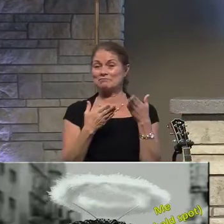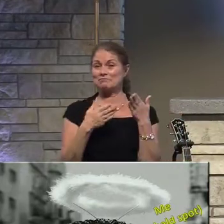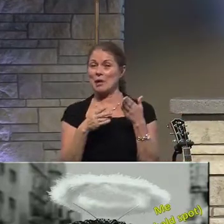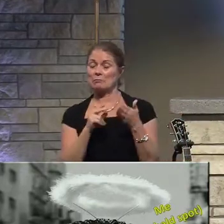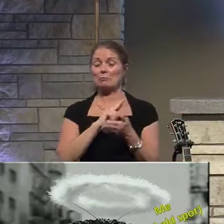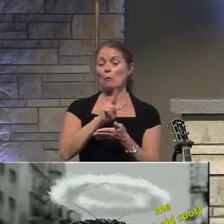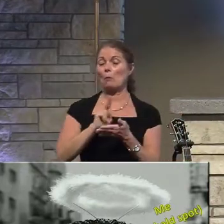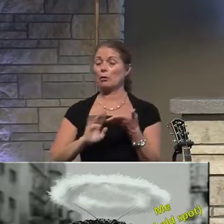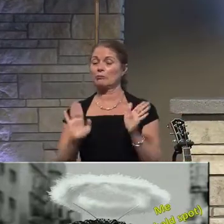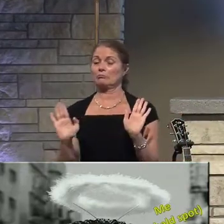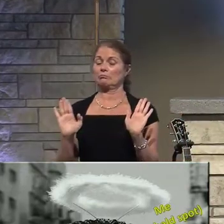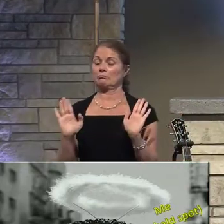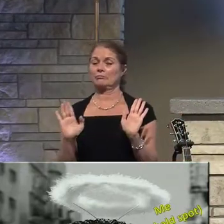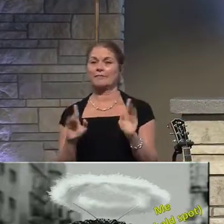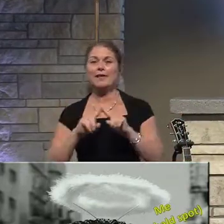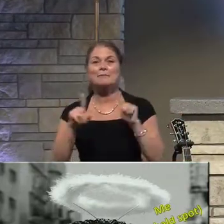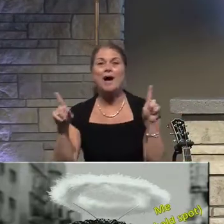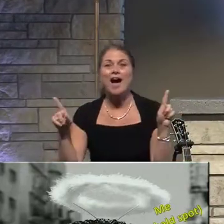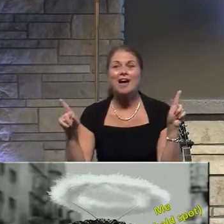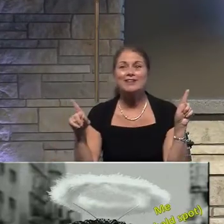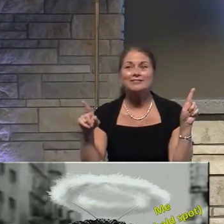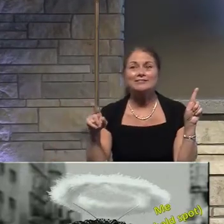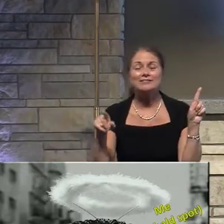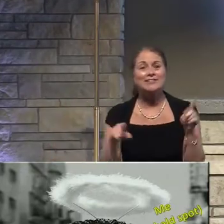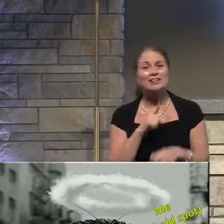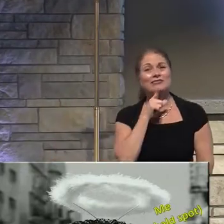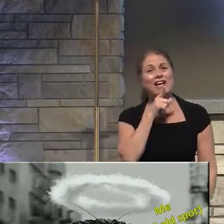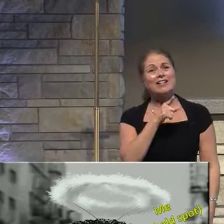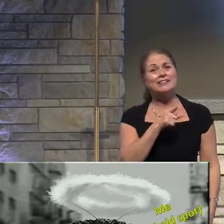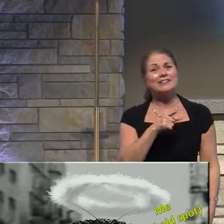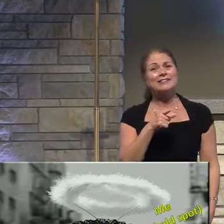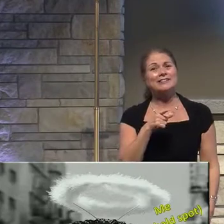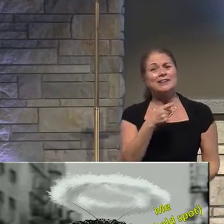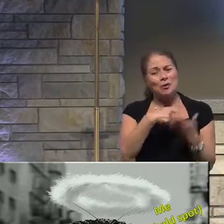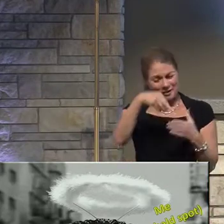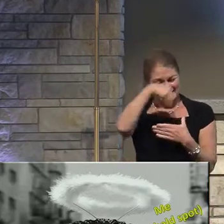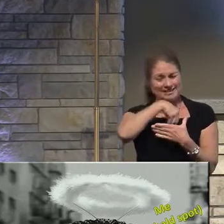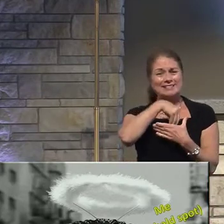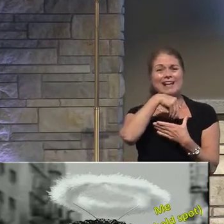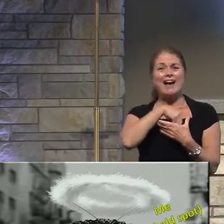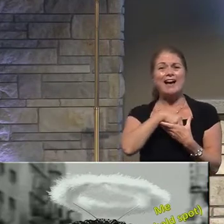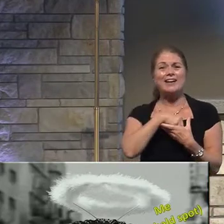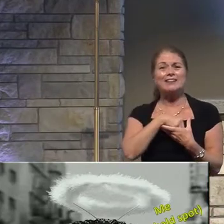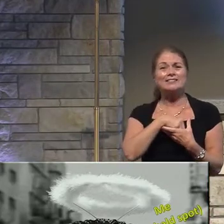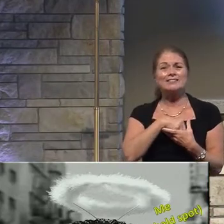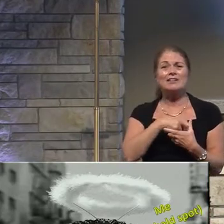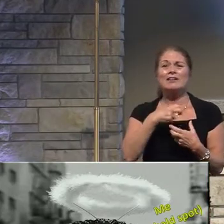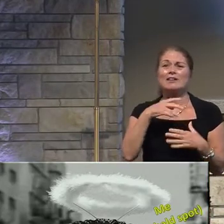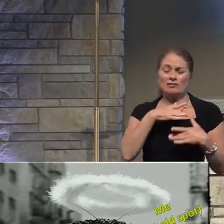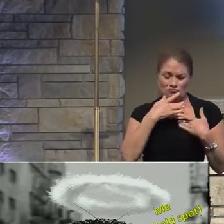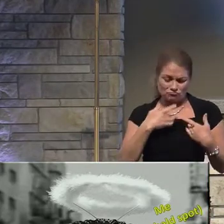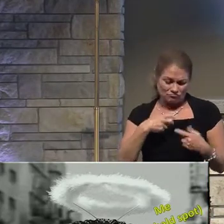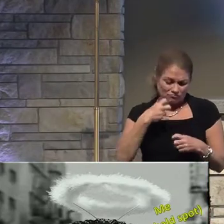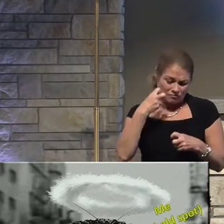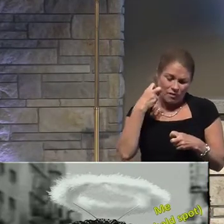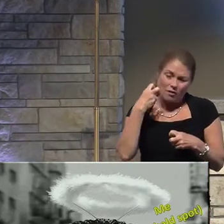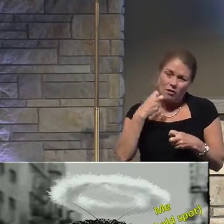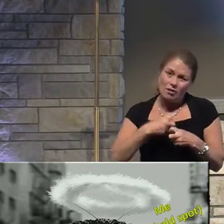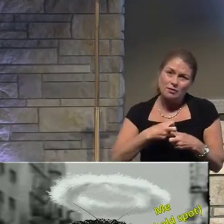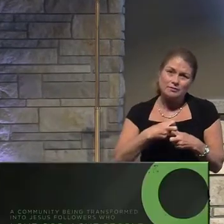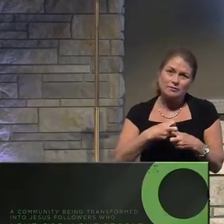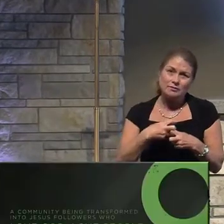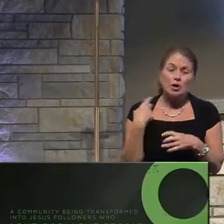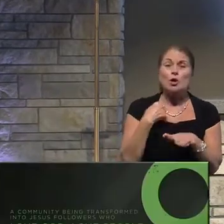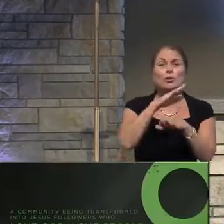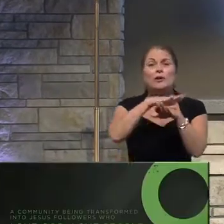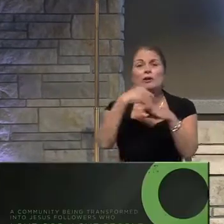pious. But in reality, what's inside is hard-hearted. We're